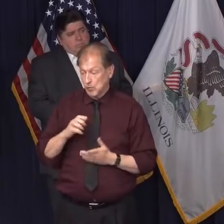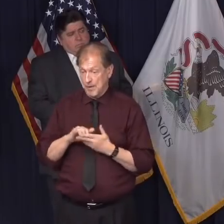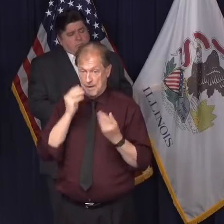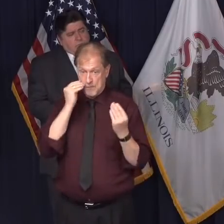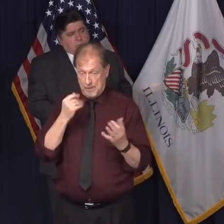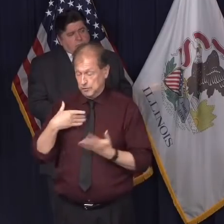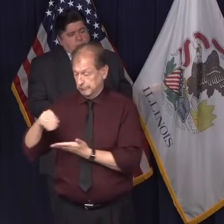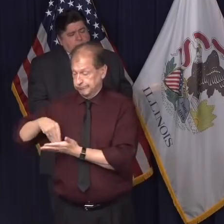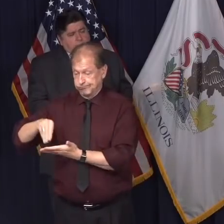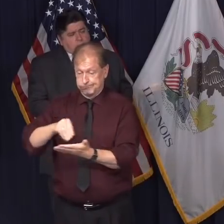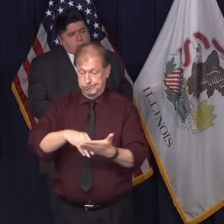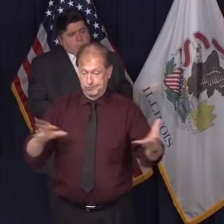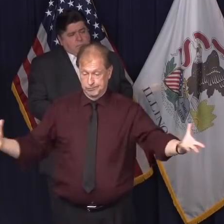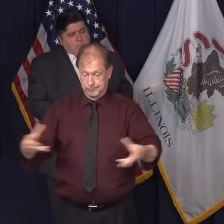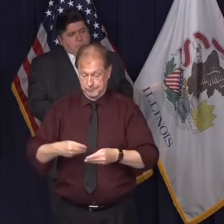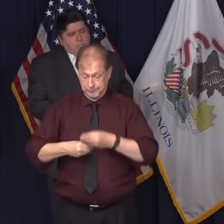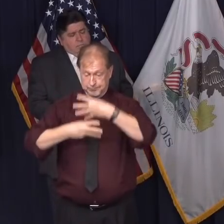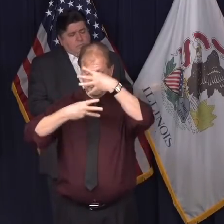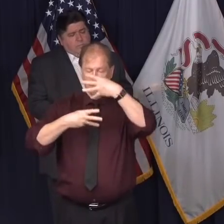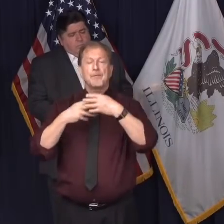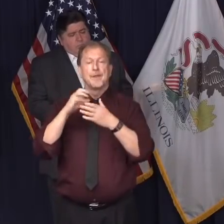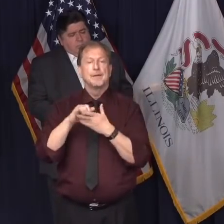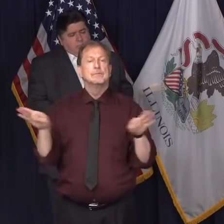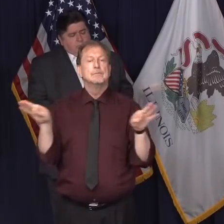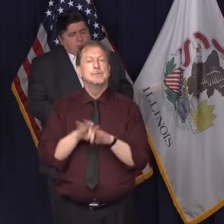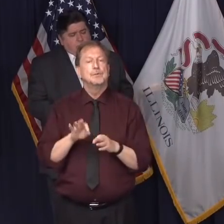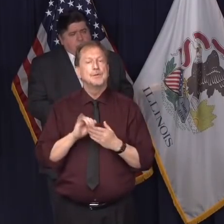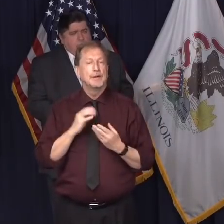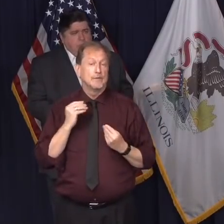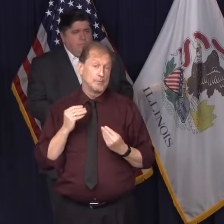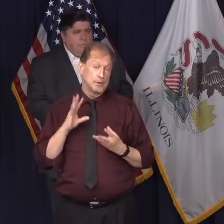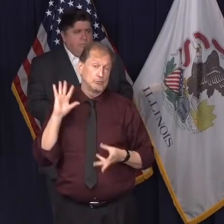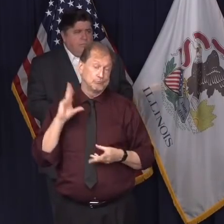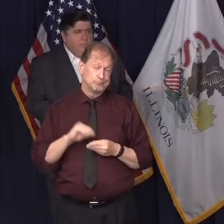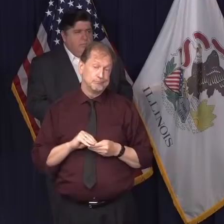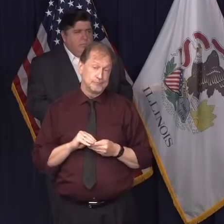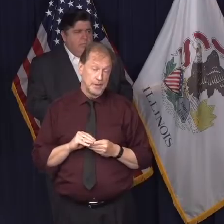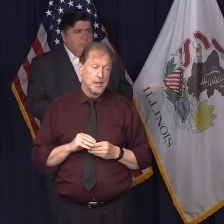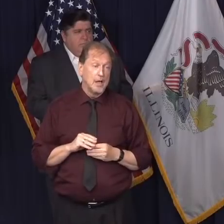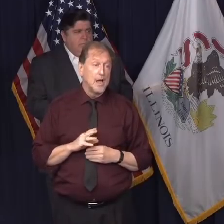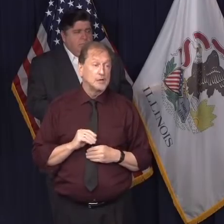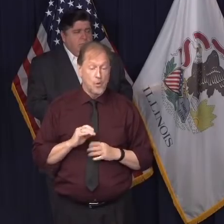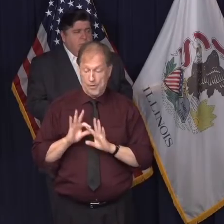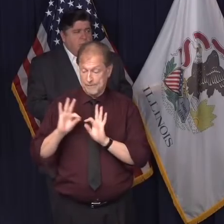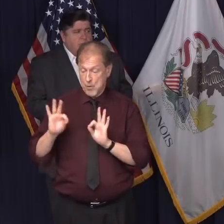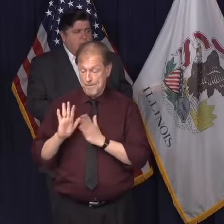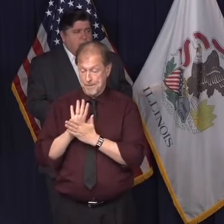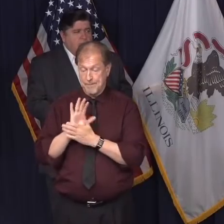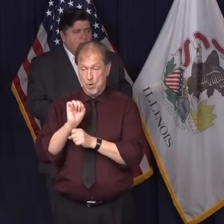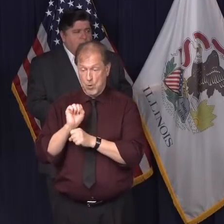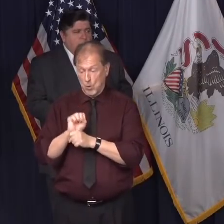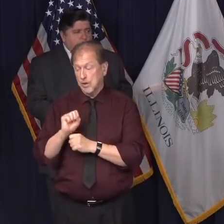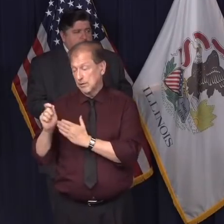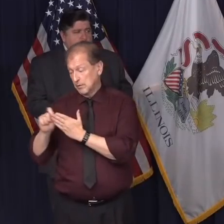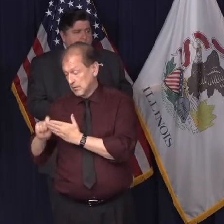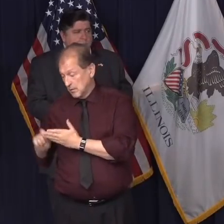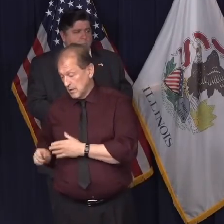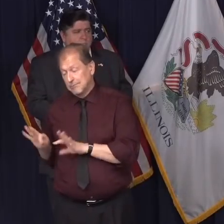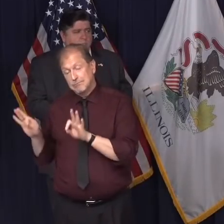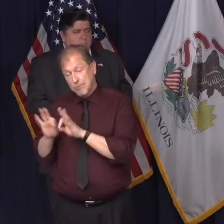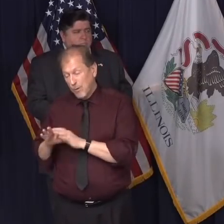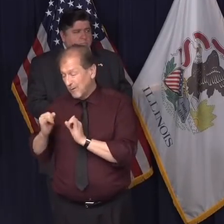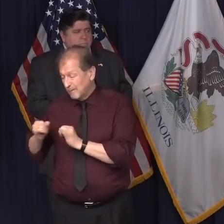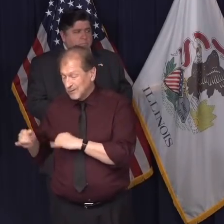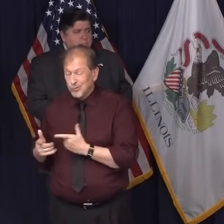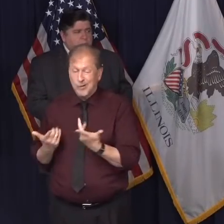can give out, and so we want to implore everybody to be very comprehensive in all the forms they're filling, and that involves individuals, that involves local